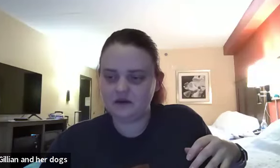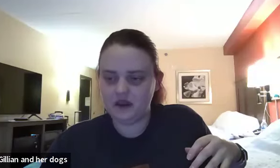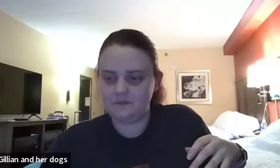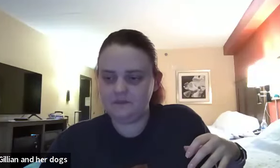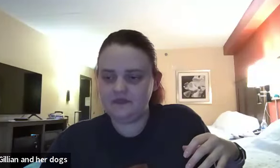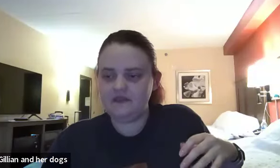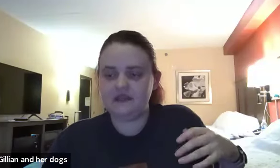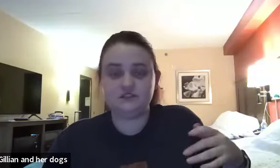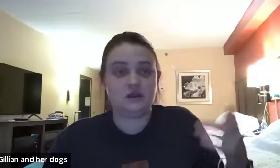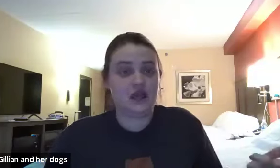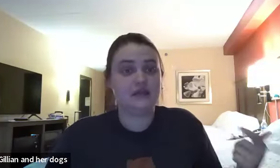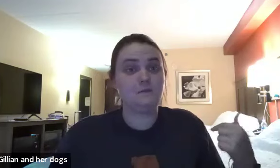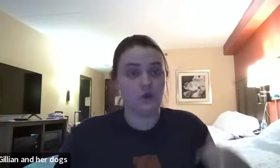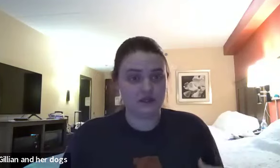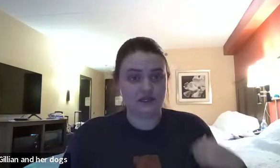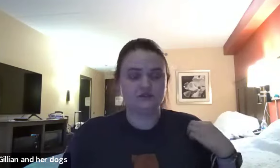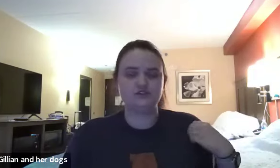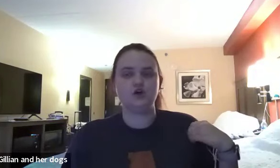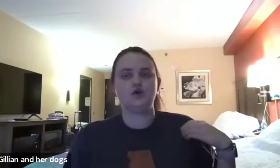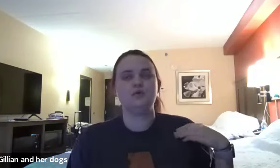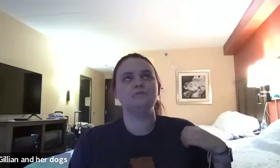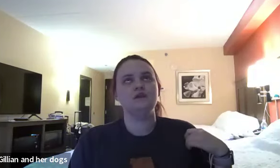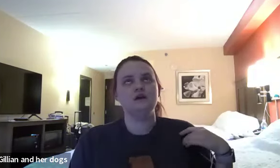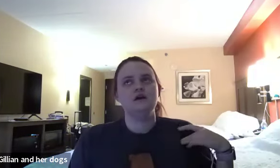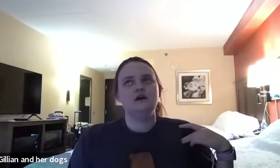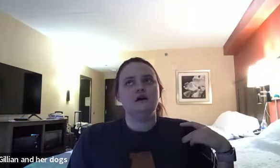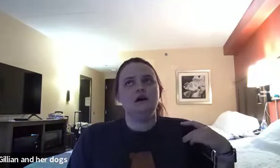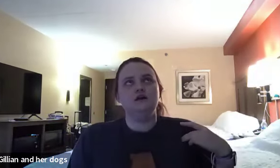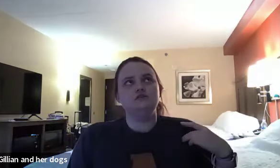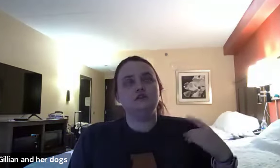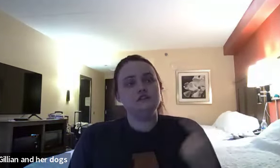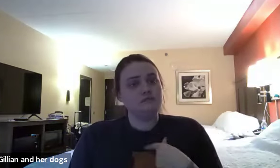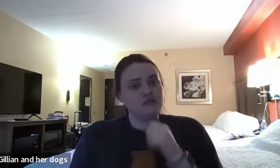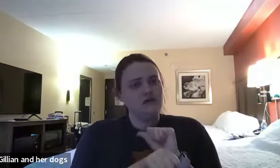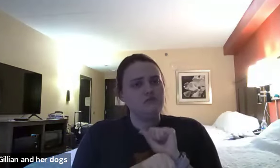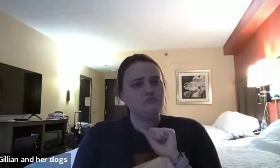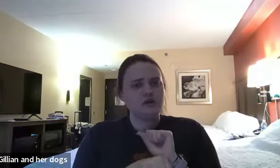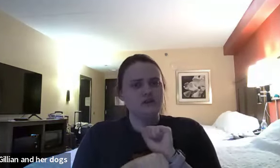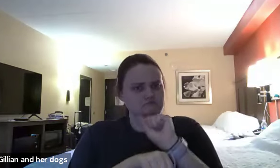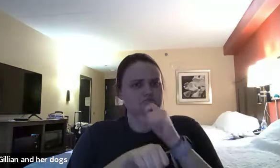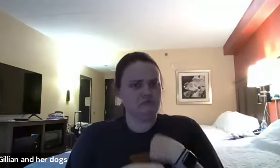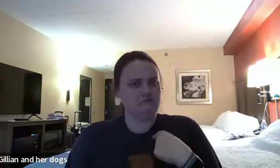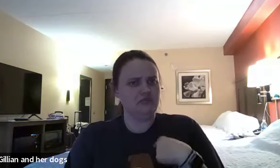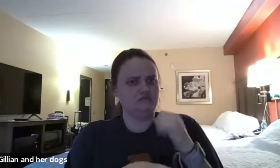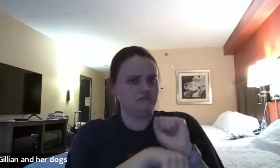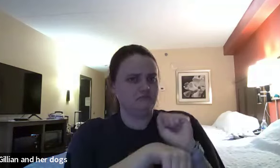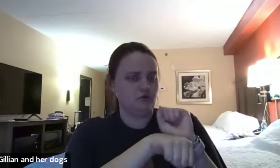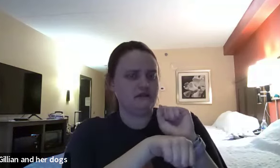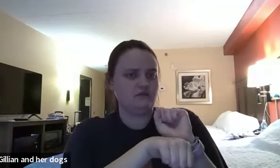Okay. The next one, I am working. So you can do me working, like me, point and